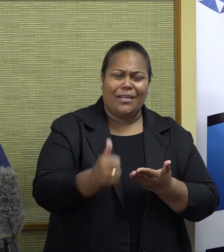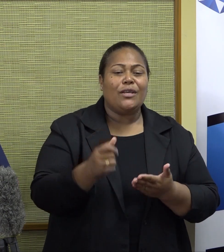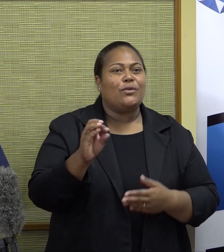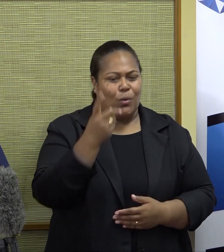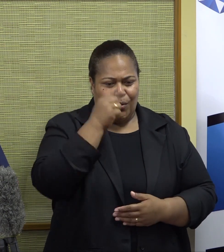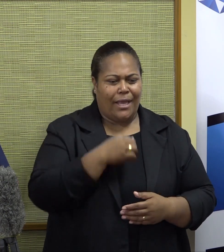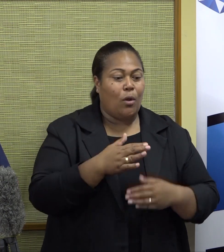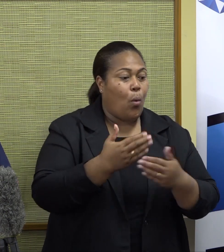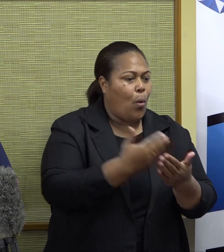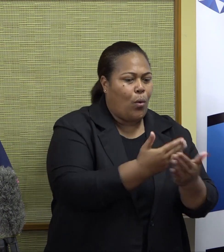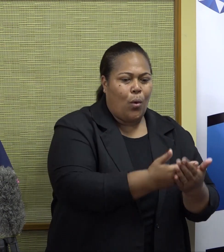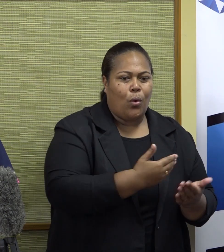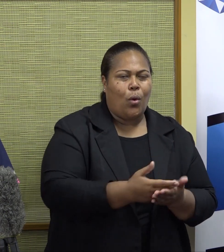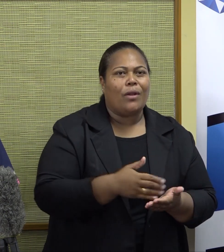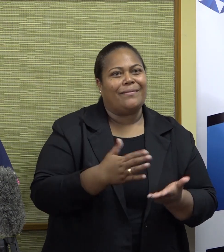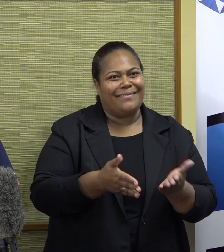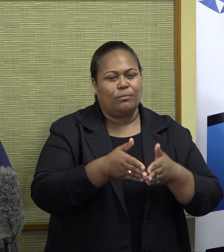to areas that are affected.